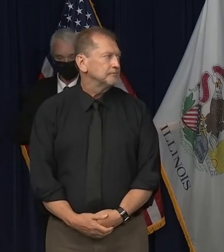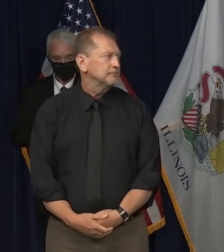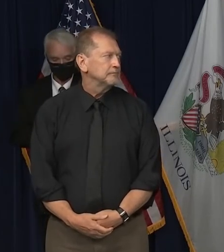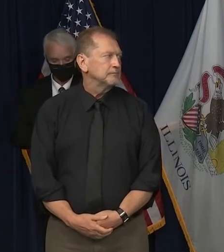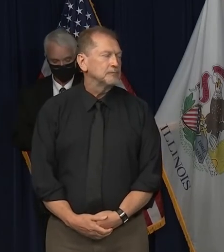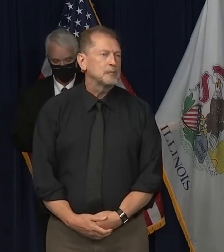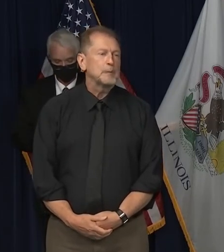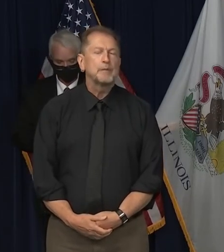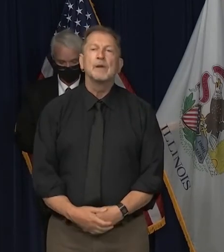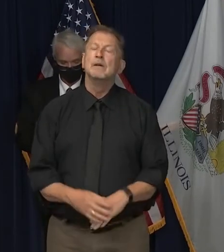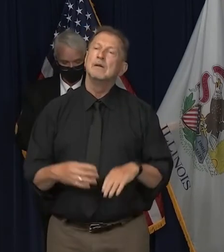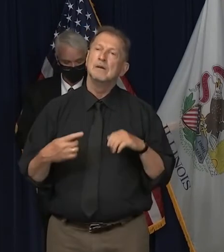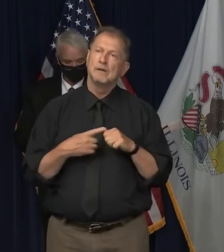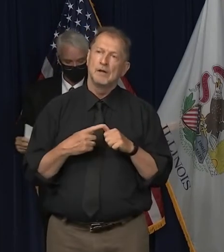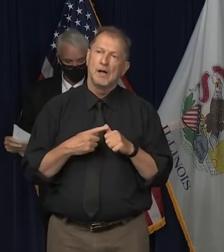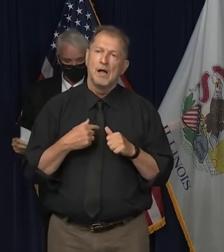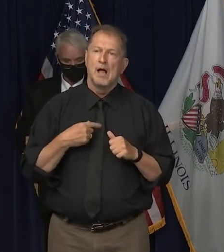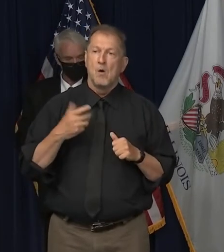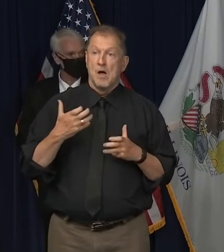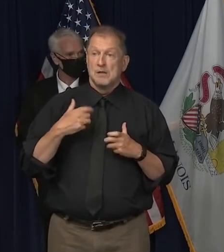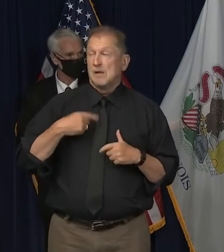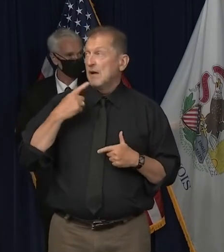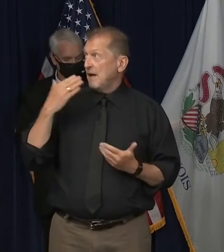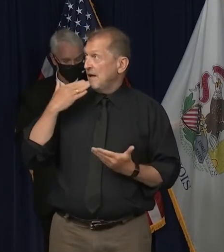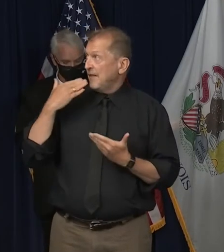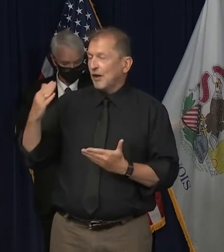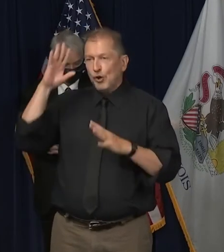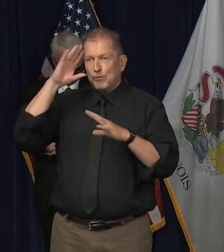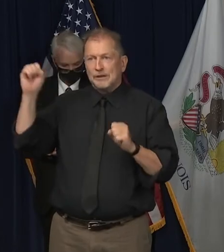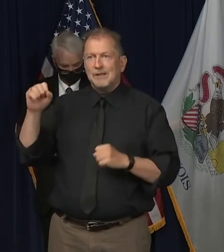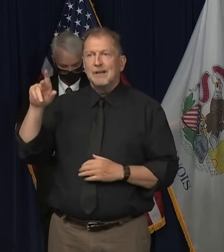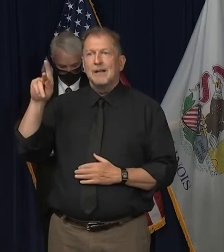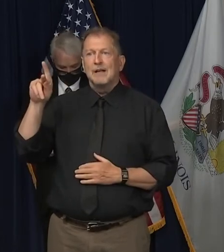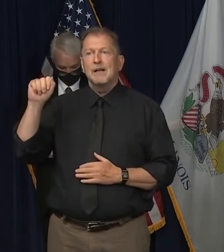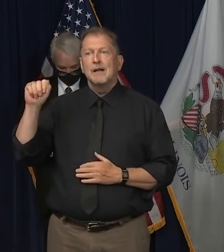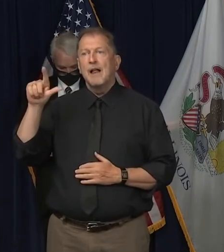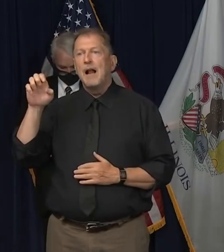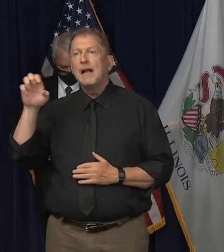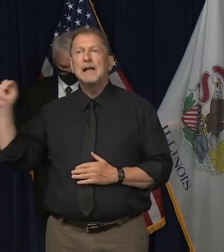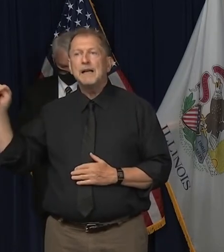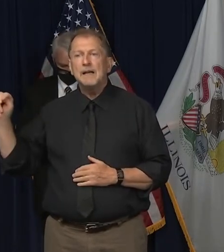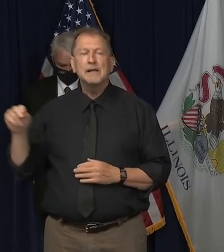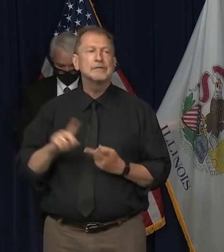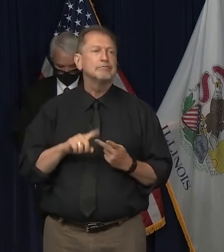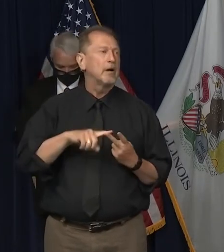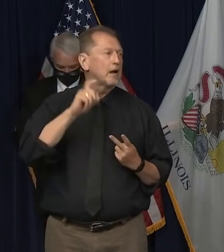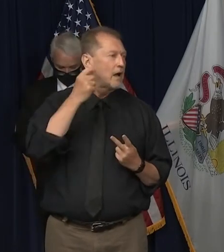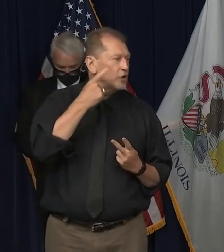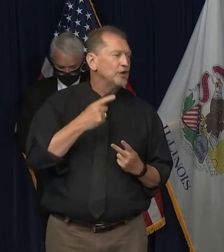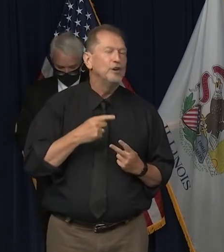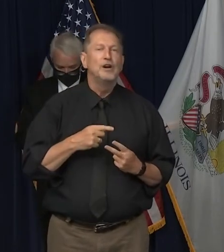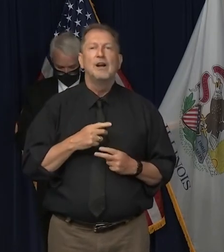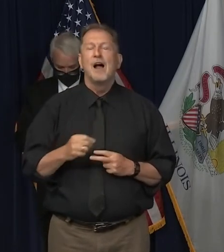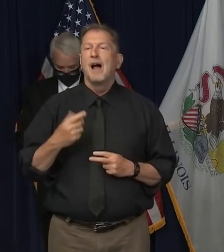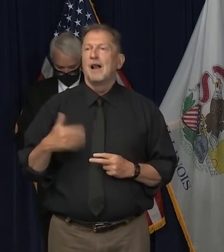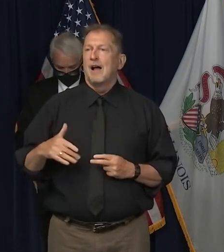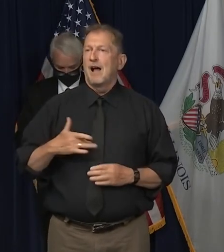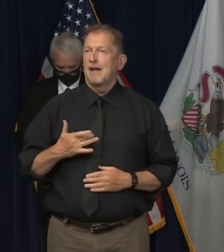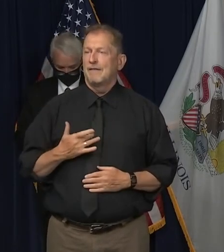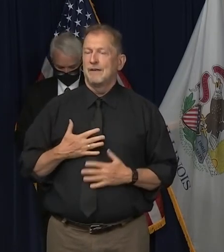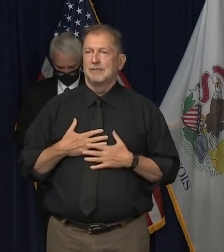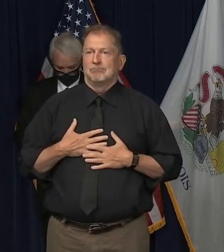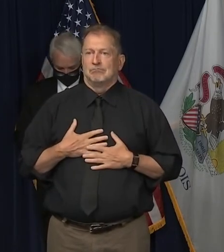First of all, let me start by saying thank you, President Killeen and Governor. Thank you so much. It's indeed an honor and a pleasure to